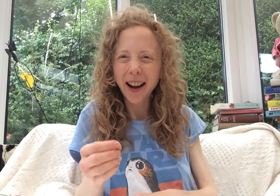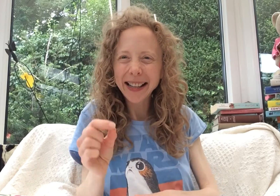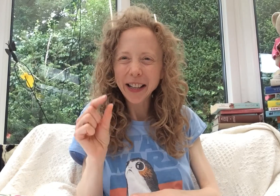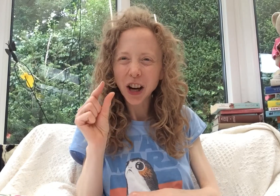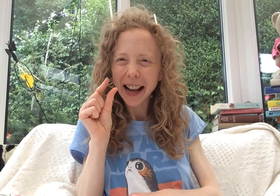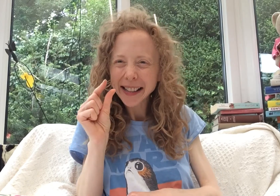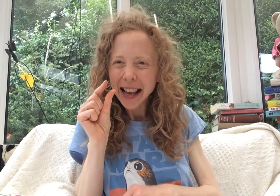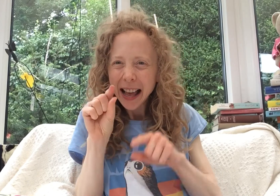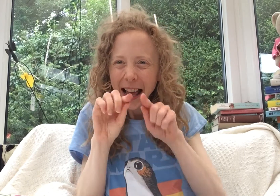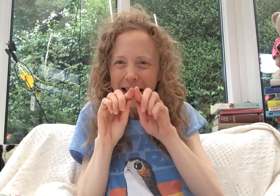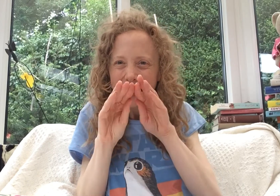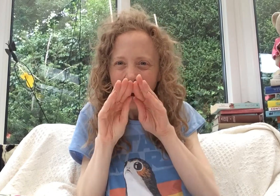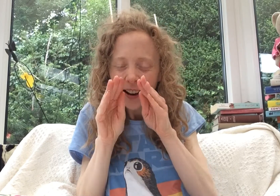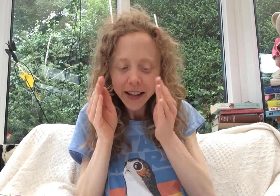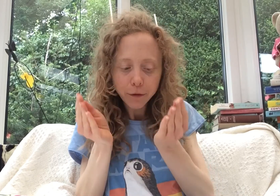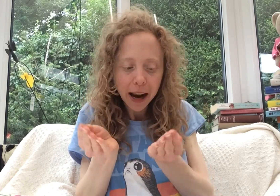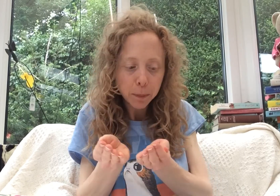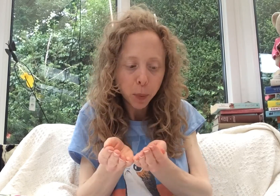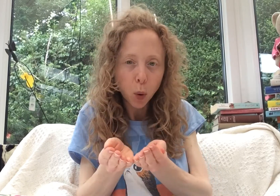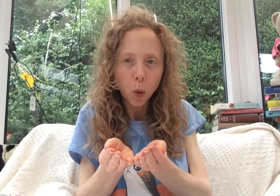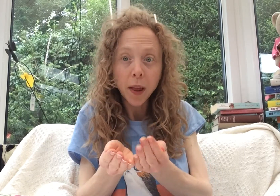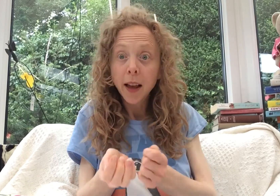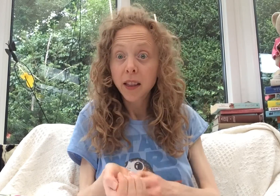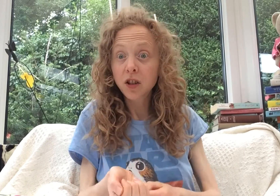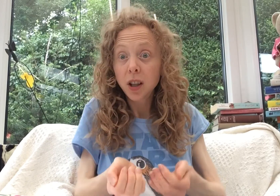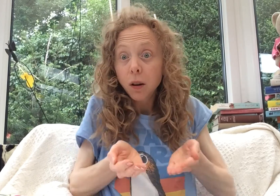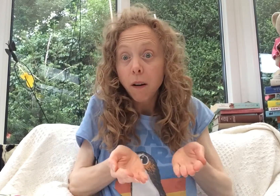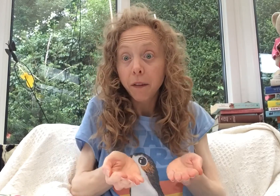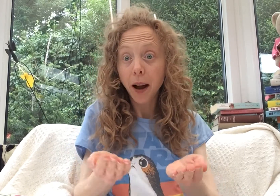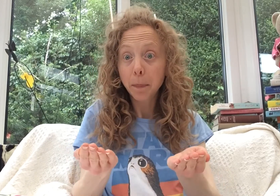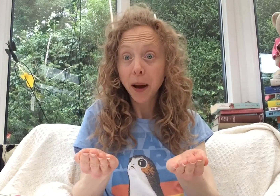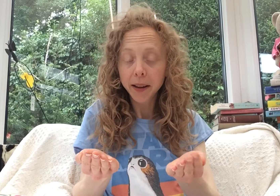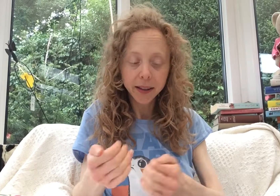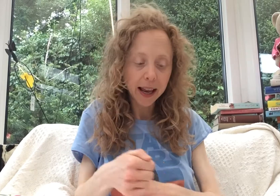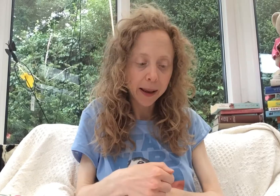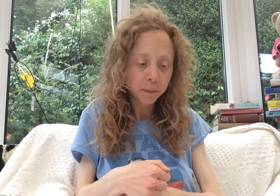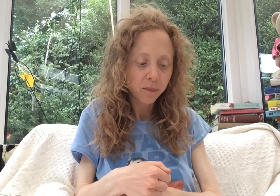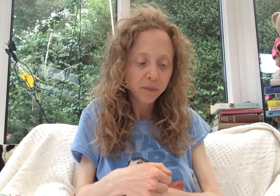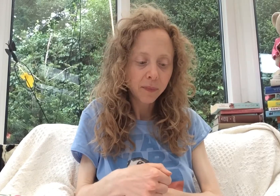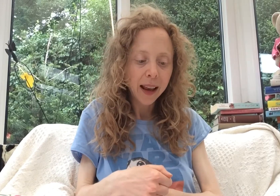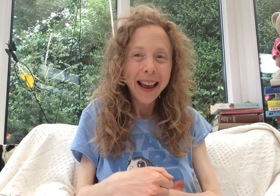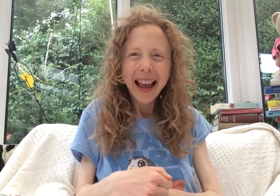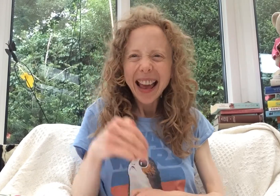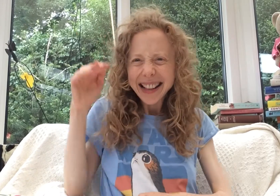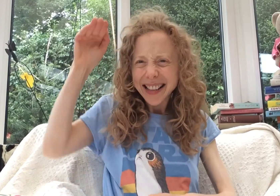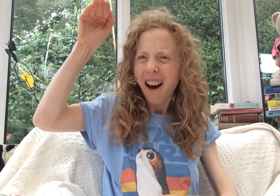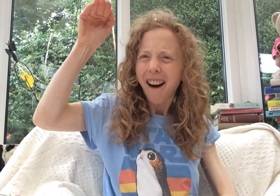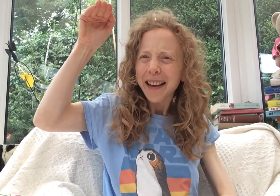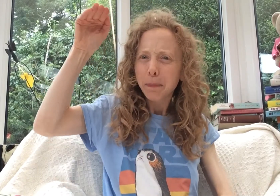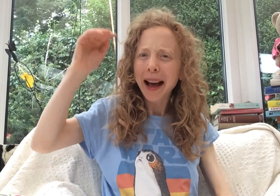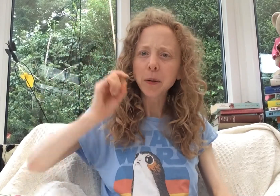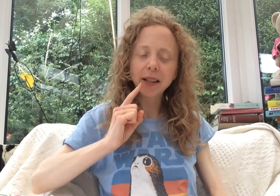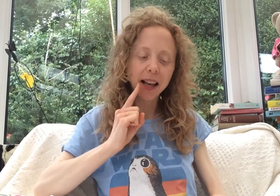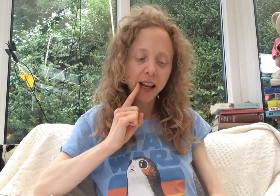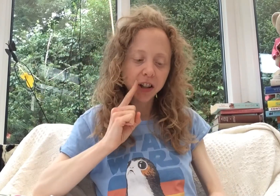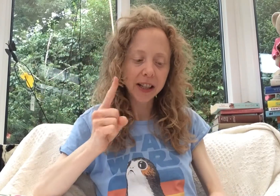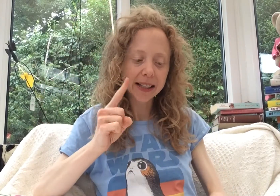shiny jacks and tiny red ball that she'd got for her birthday. "It's a high bouncer," she